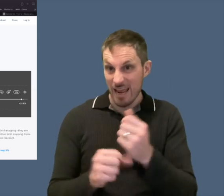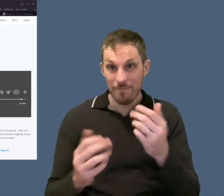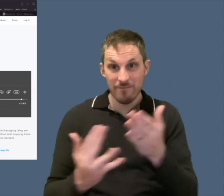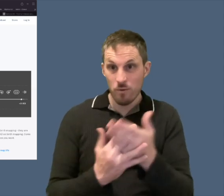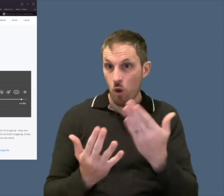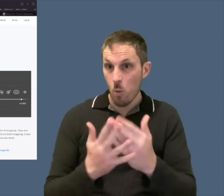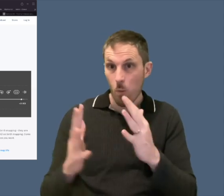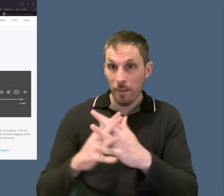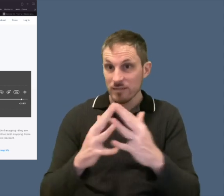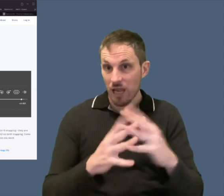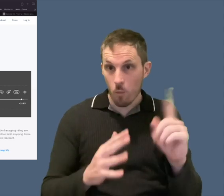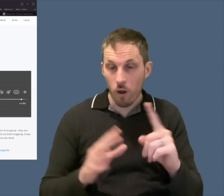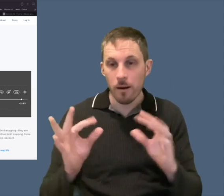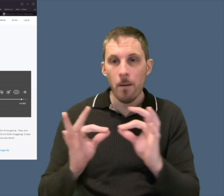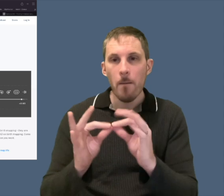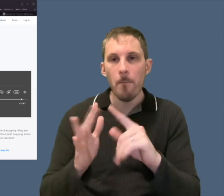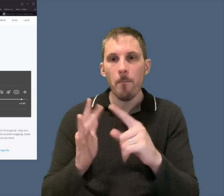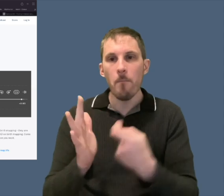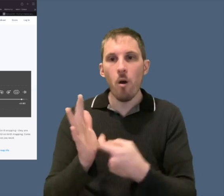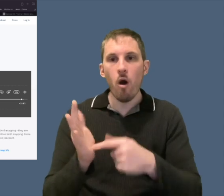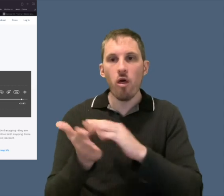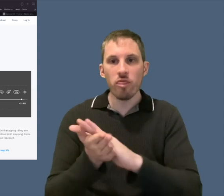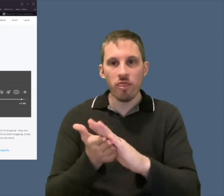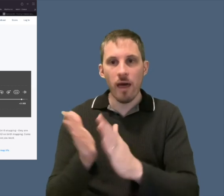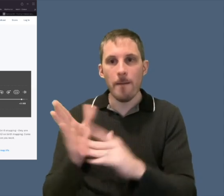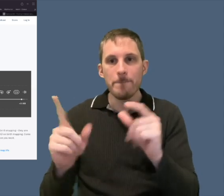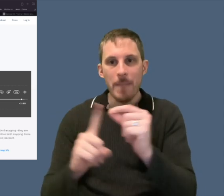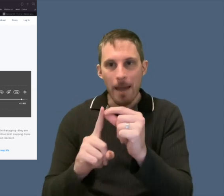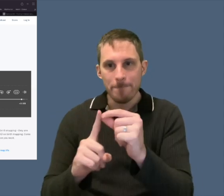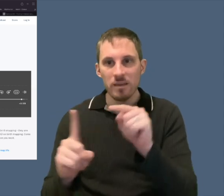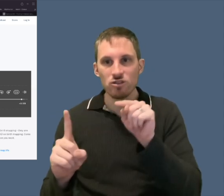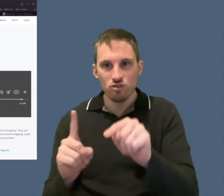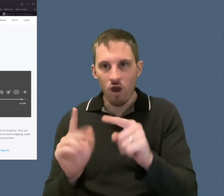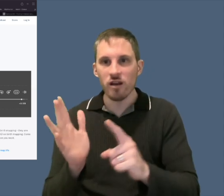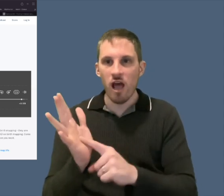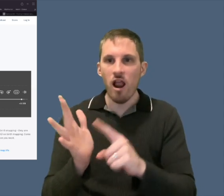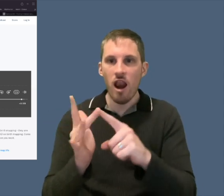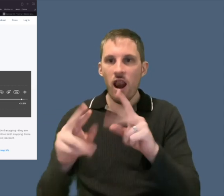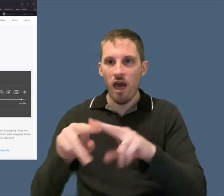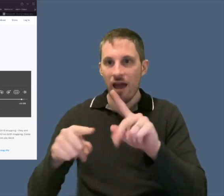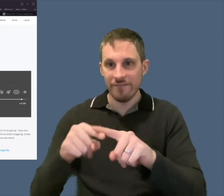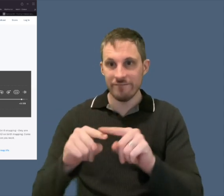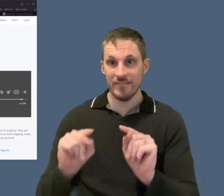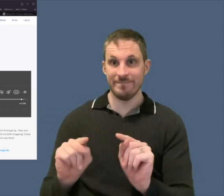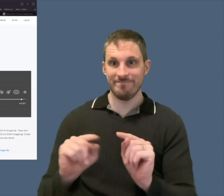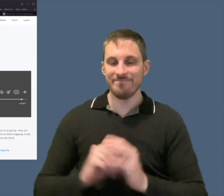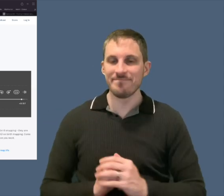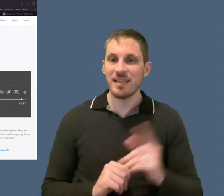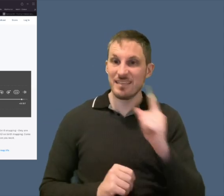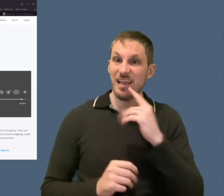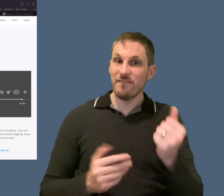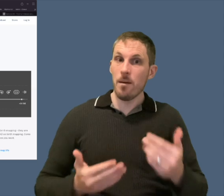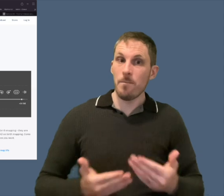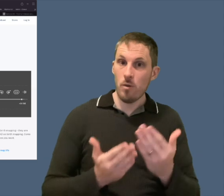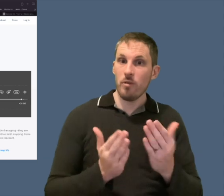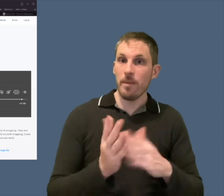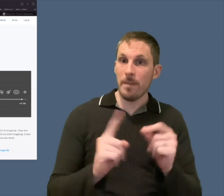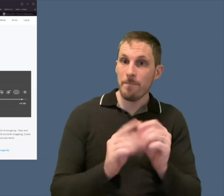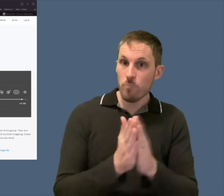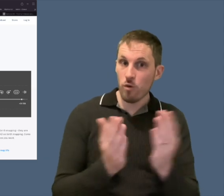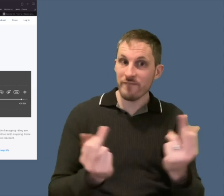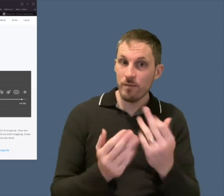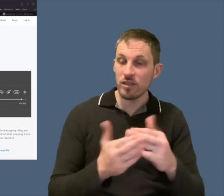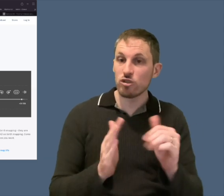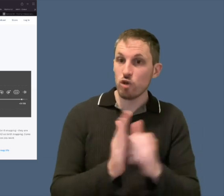which is birthmap.life. Awesome. And the book is available there too. And it's also available in my shop.